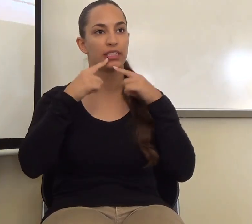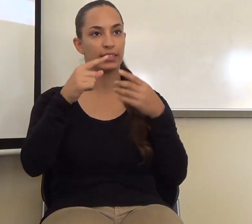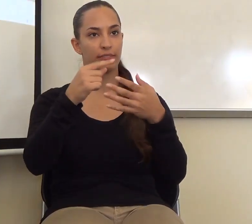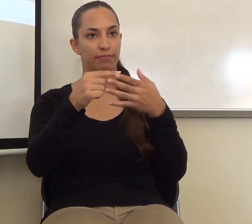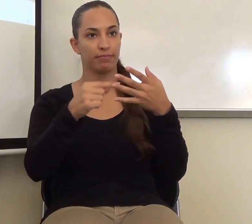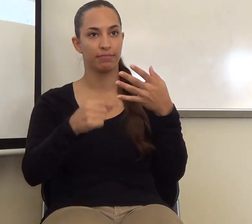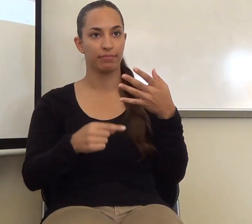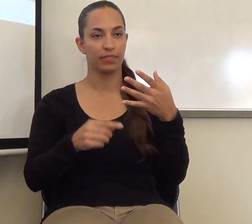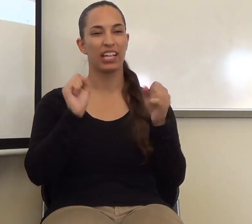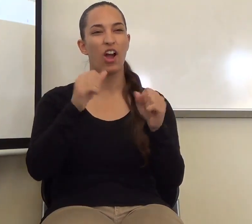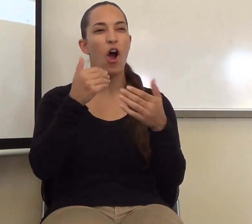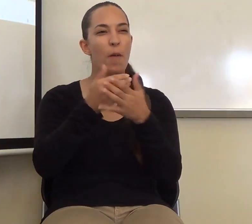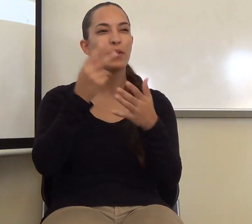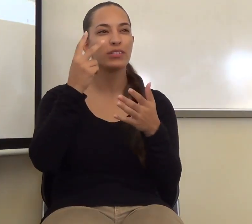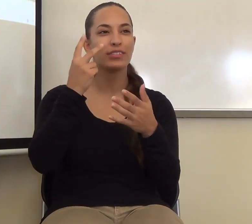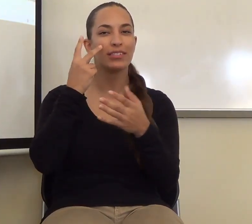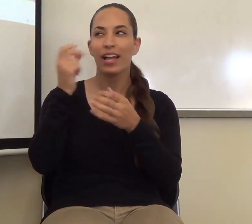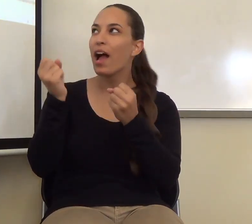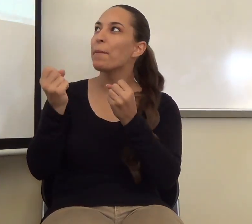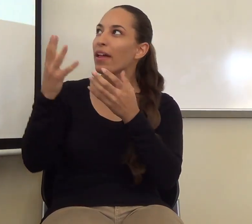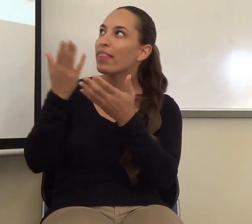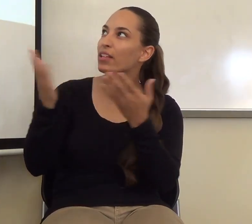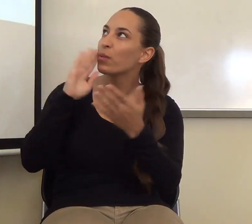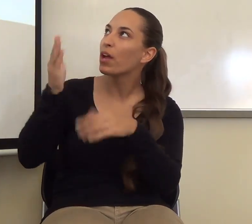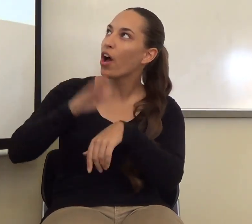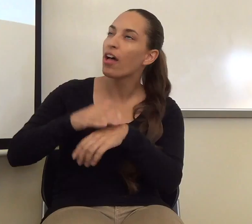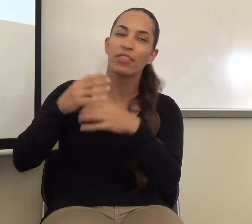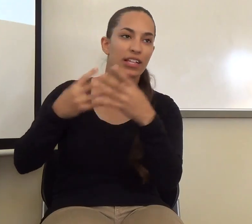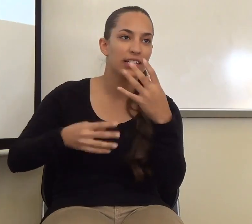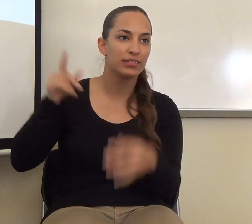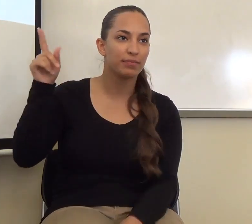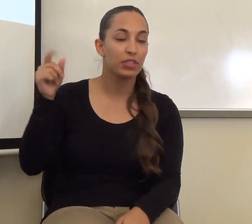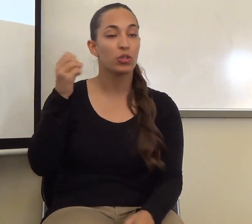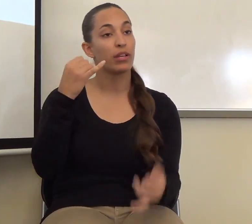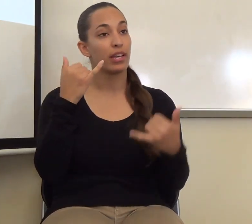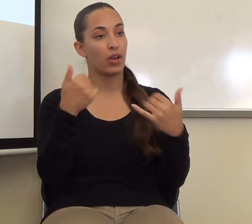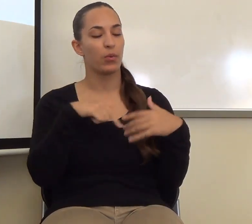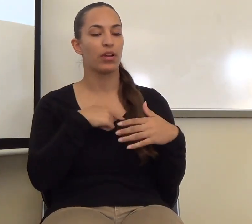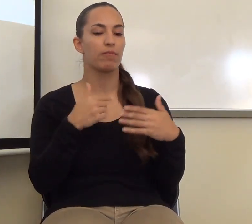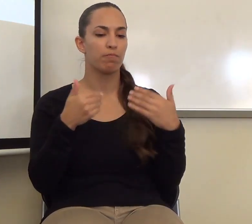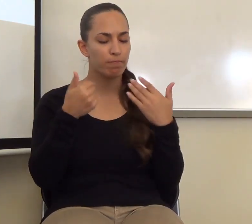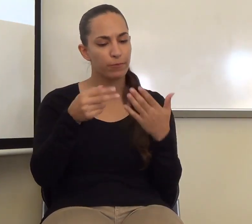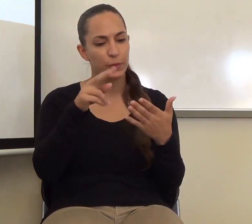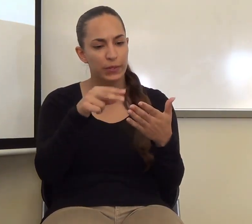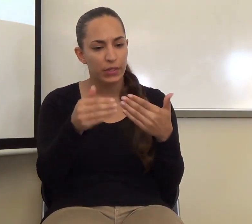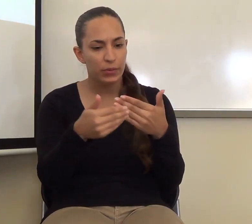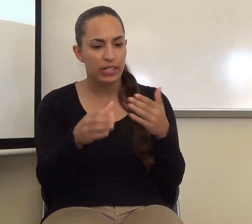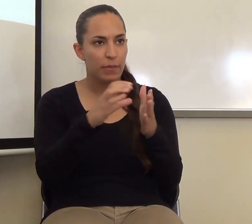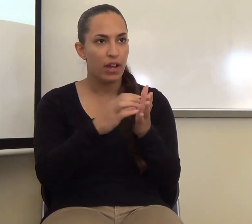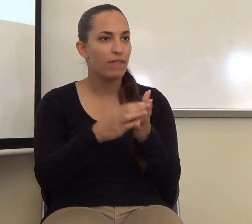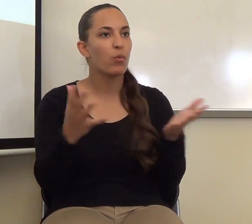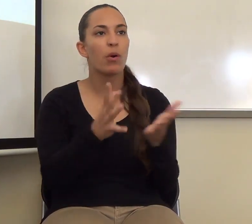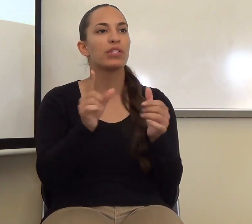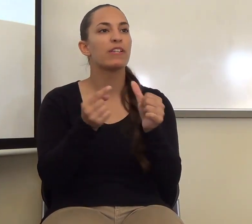to be on the list. Okay, so now we go to read the paragraph. What was his first invention? What's the first thing I put on